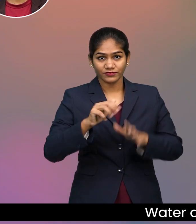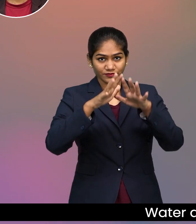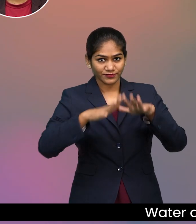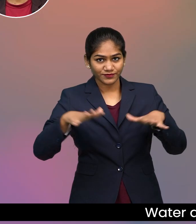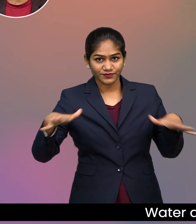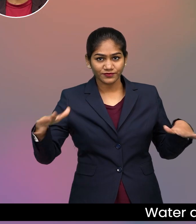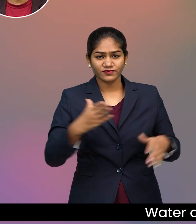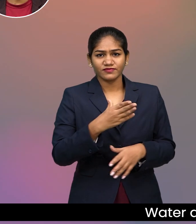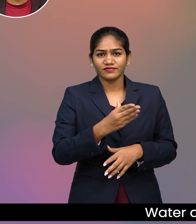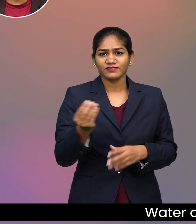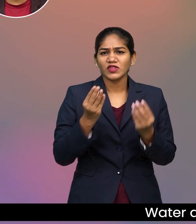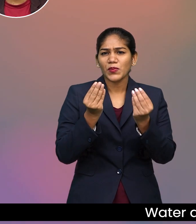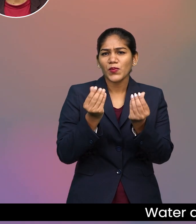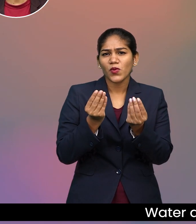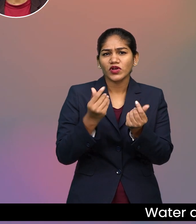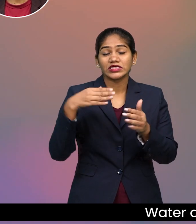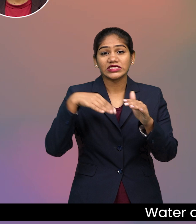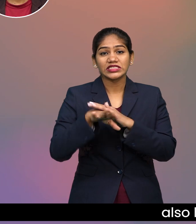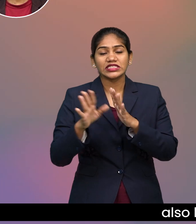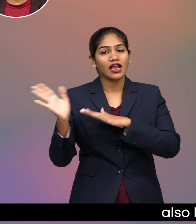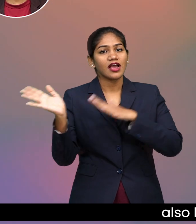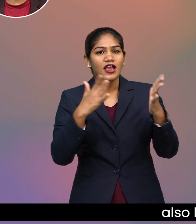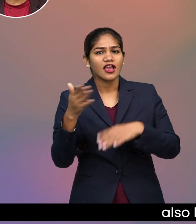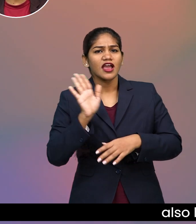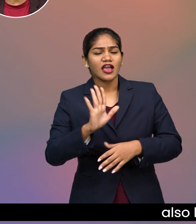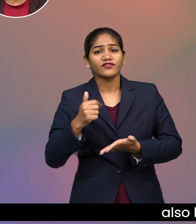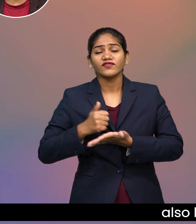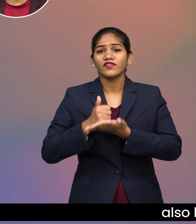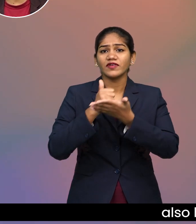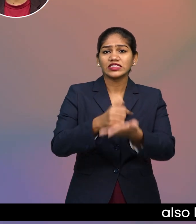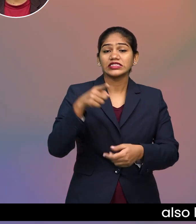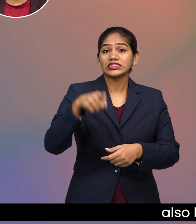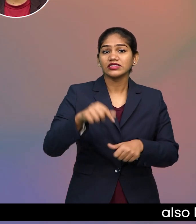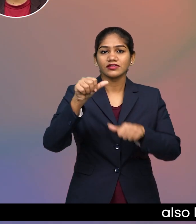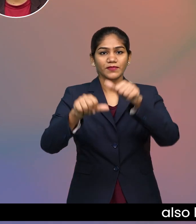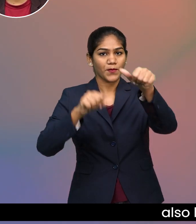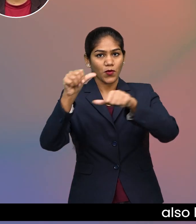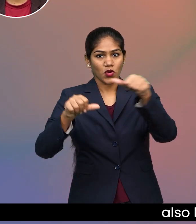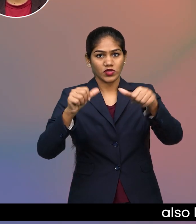Water and moisture in the air also helps in this process.